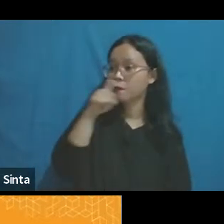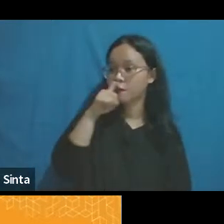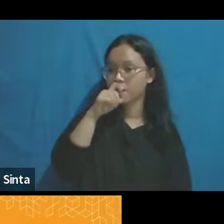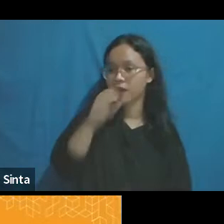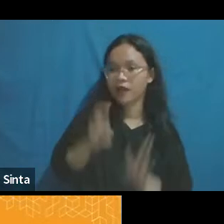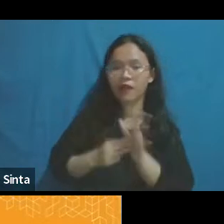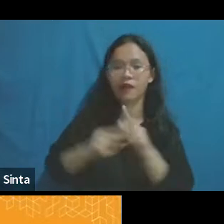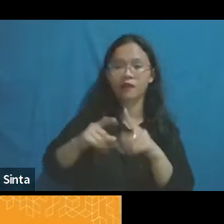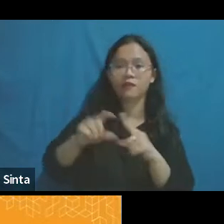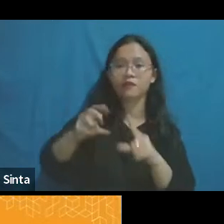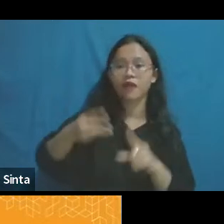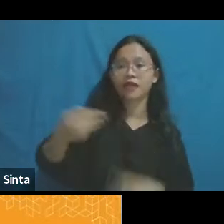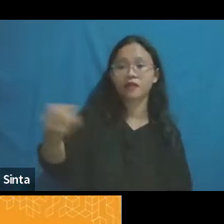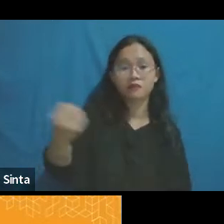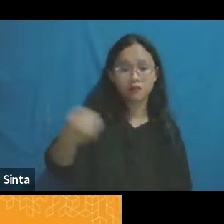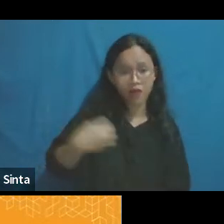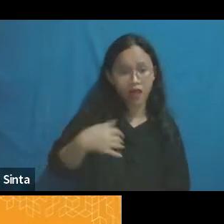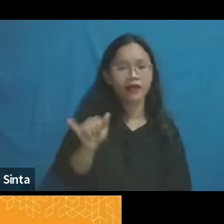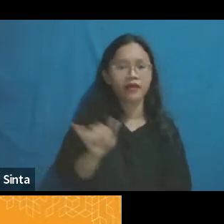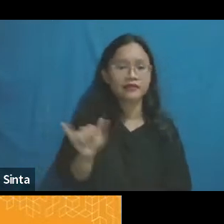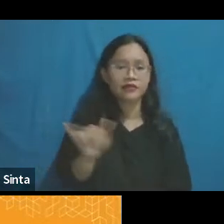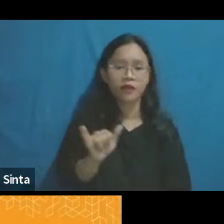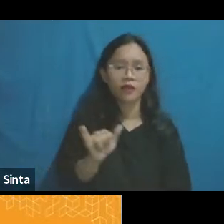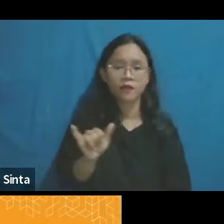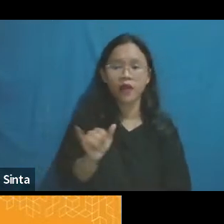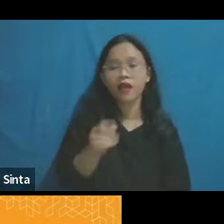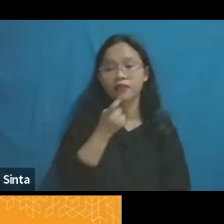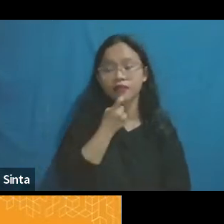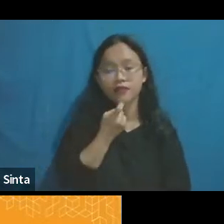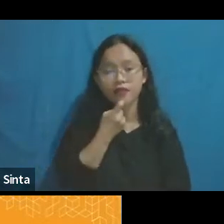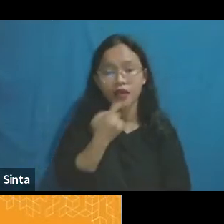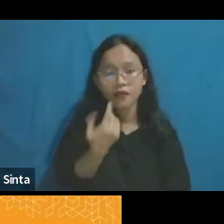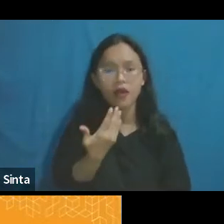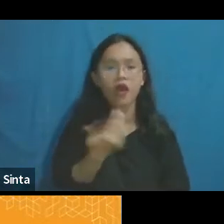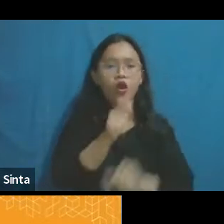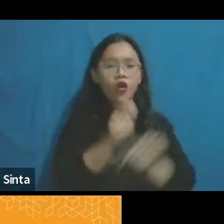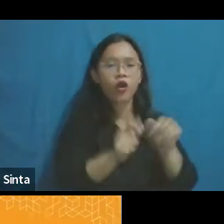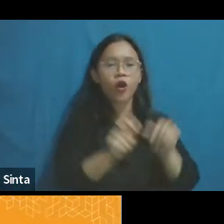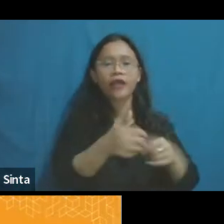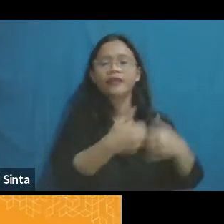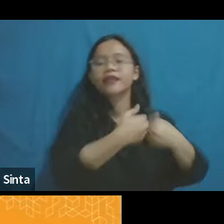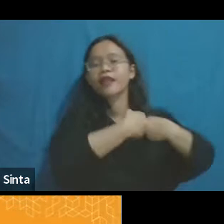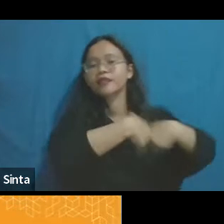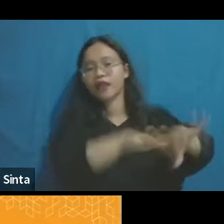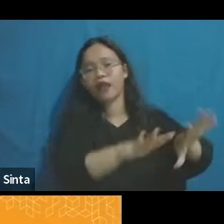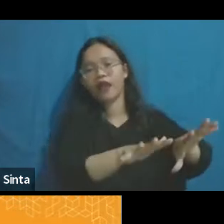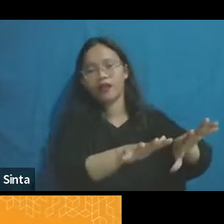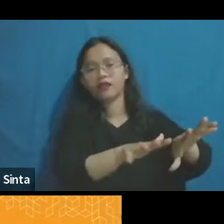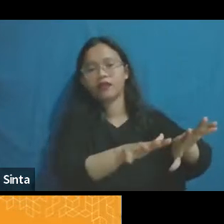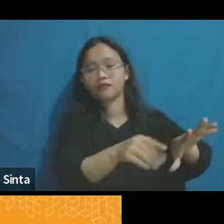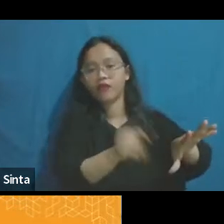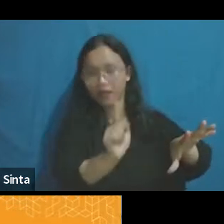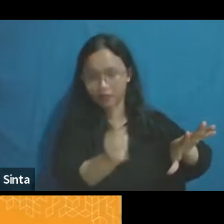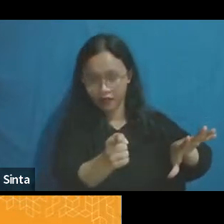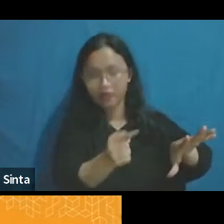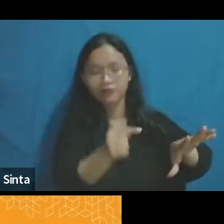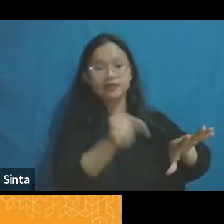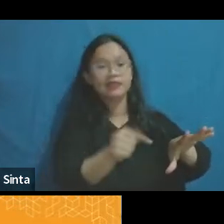the internally displaced person, I mentioned earlier that humanitarian crisis is